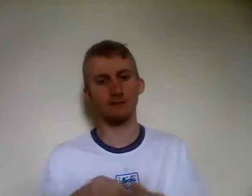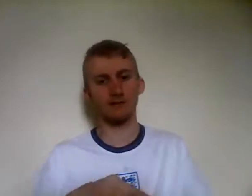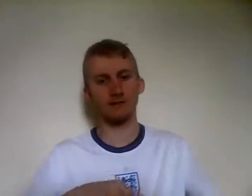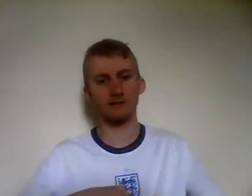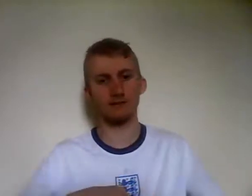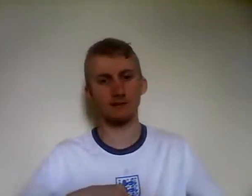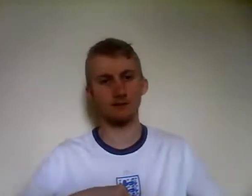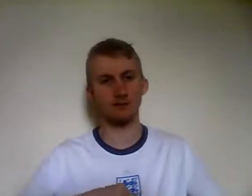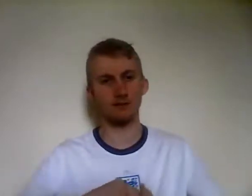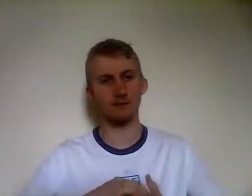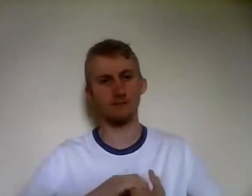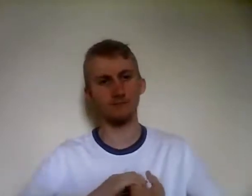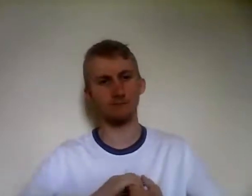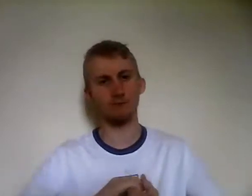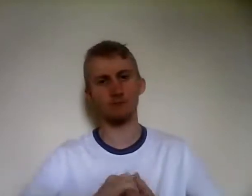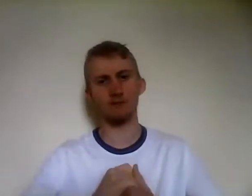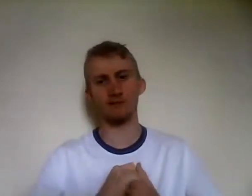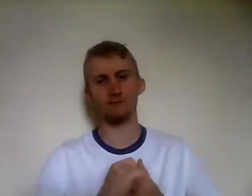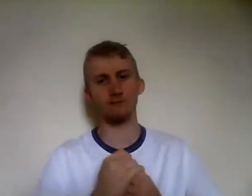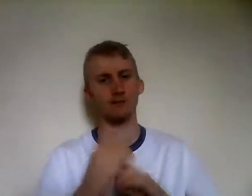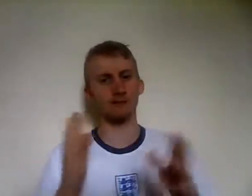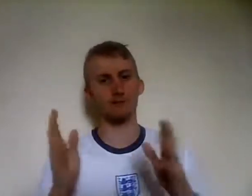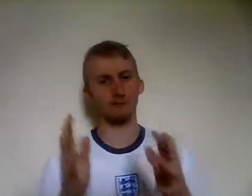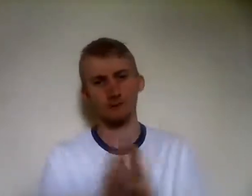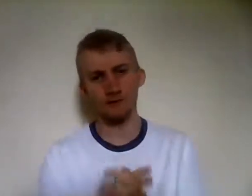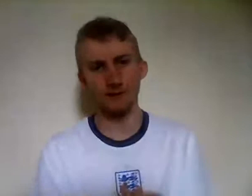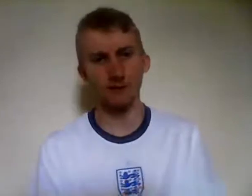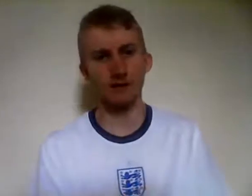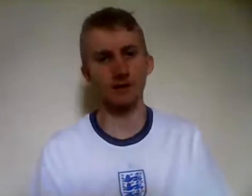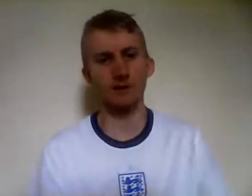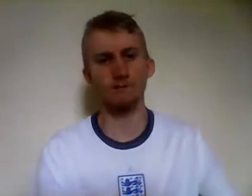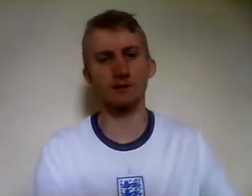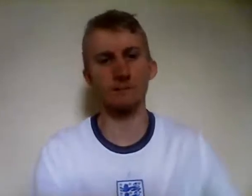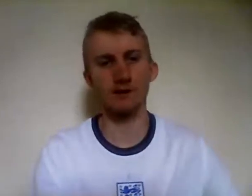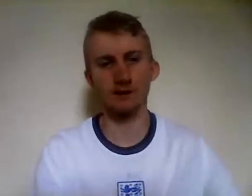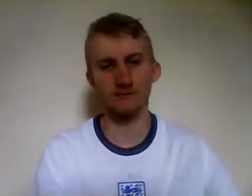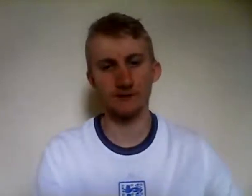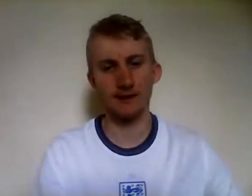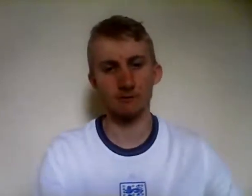Monday from Monday, but I don't know. But goodbye for now.